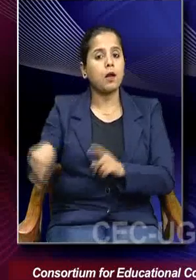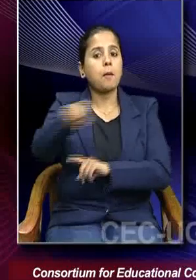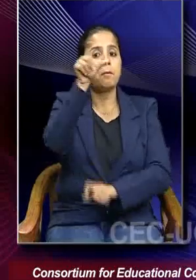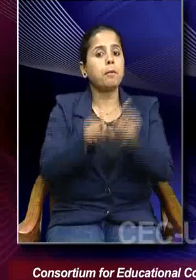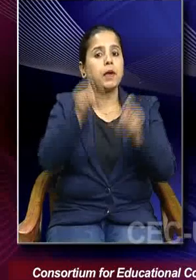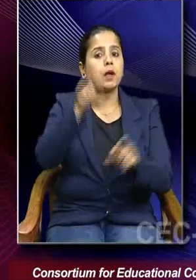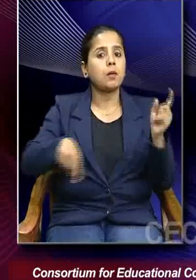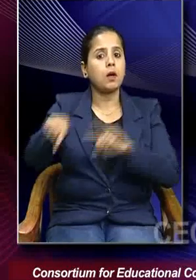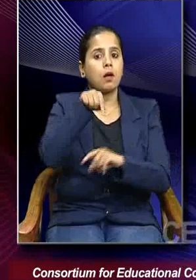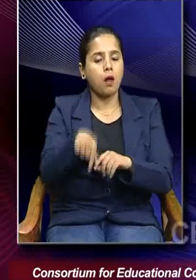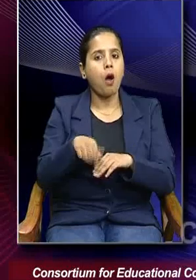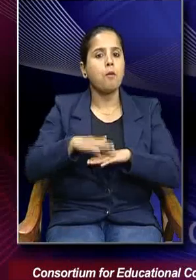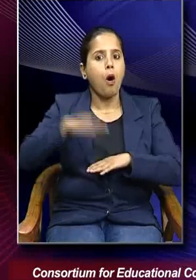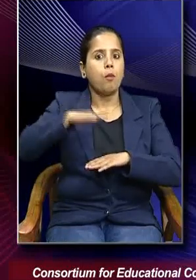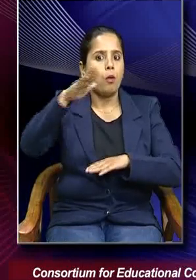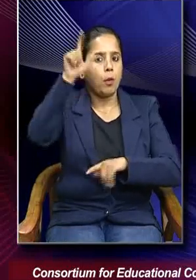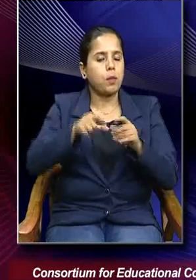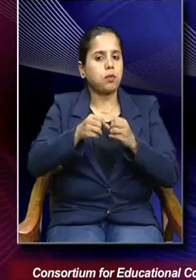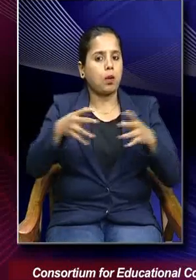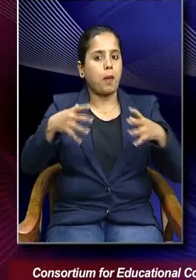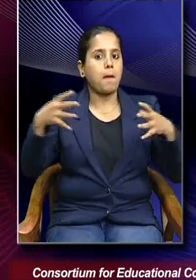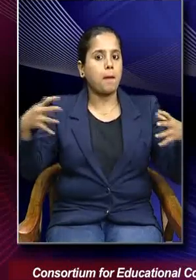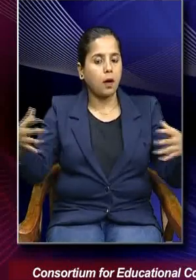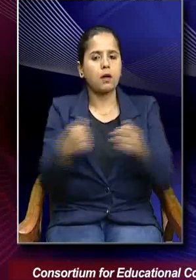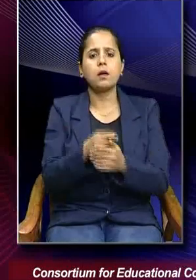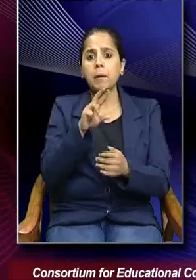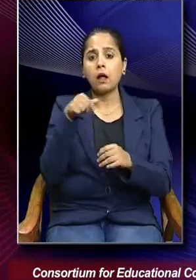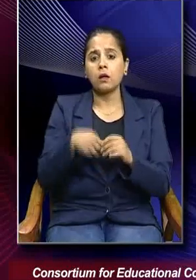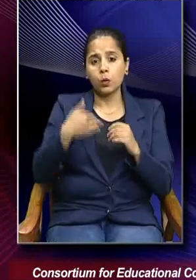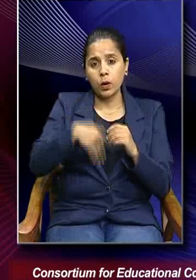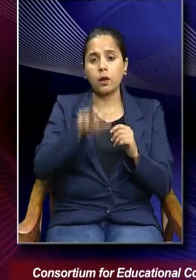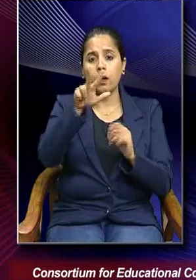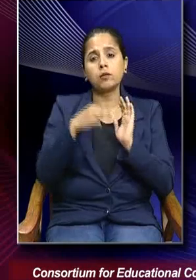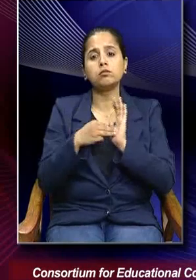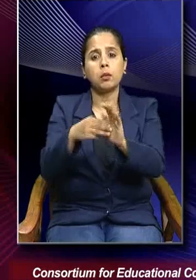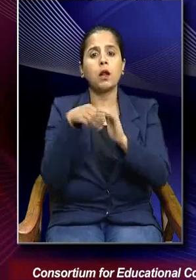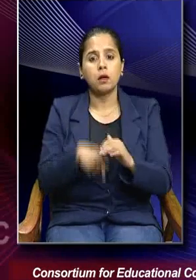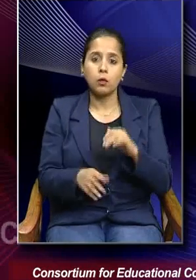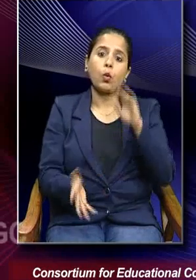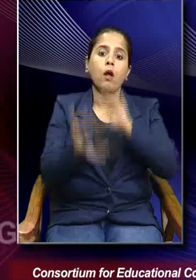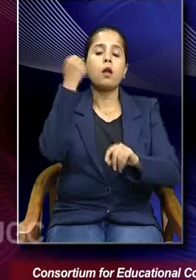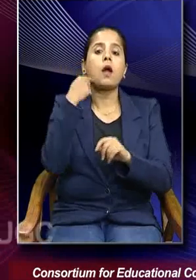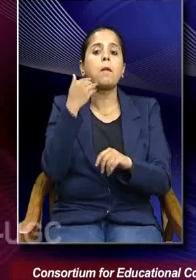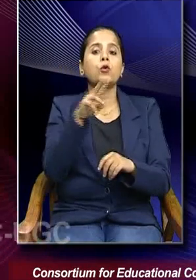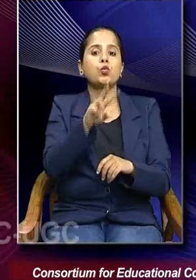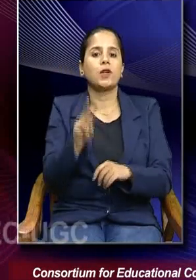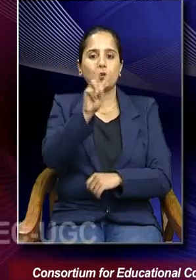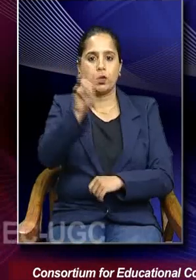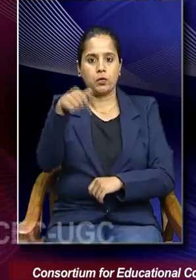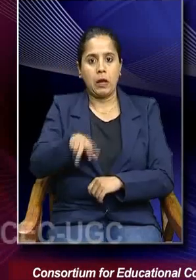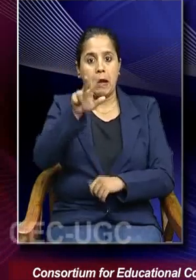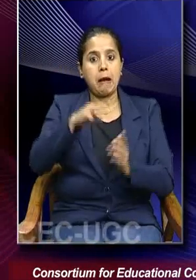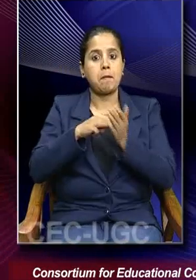is kind of exceeding and it's going to reach the 8 million mark in 2022. So this